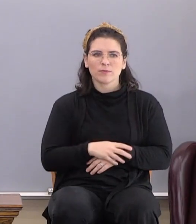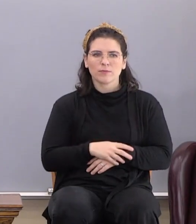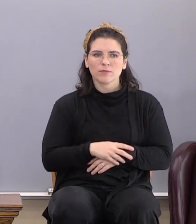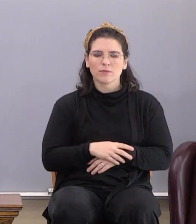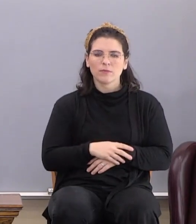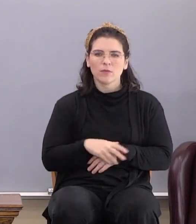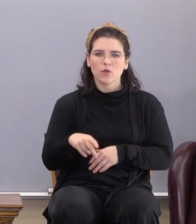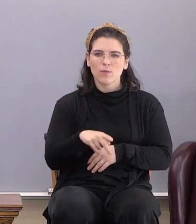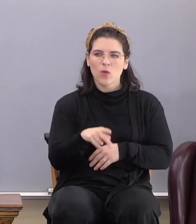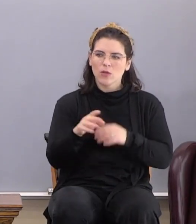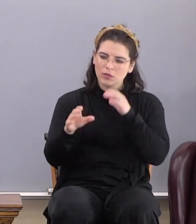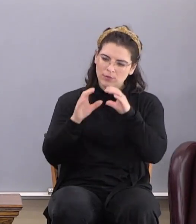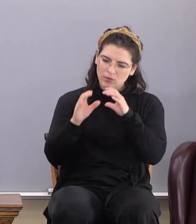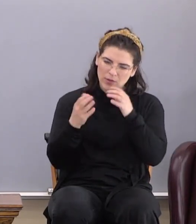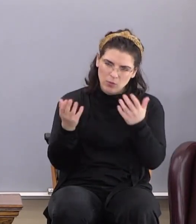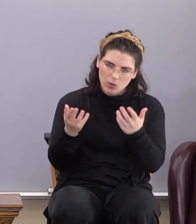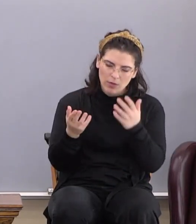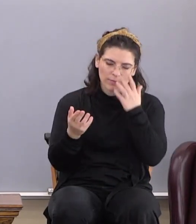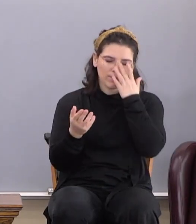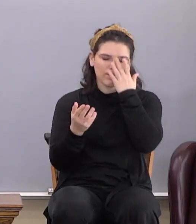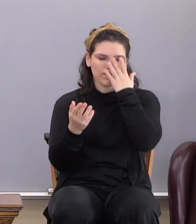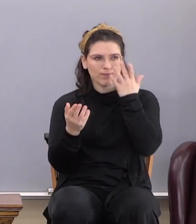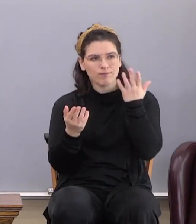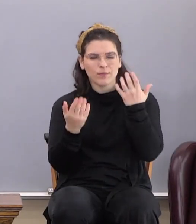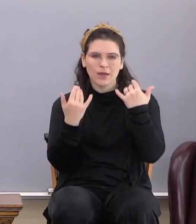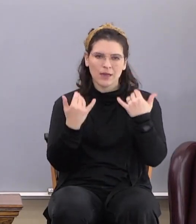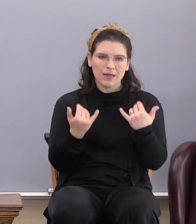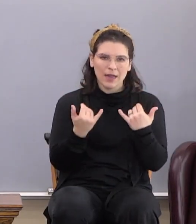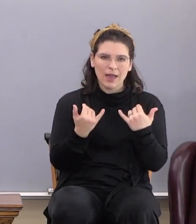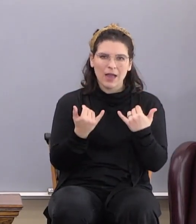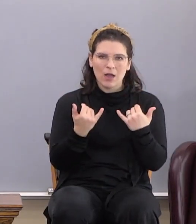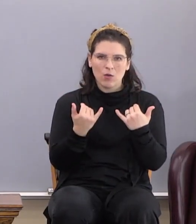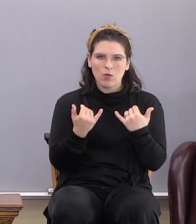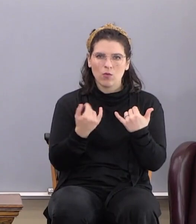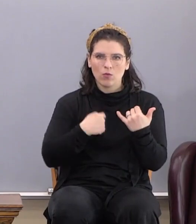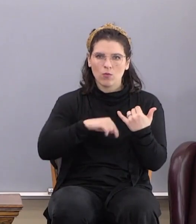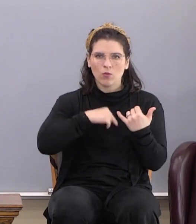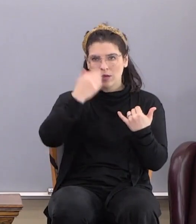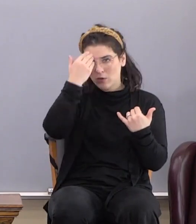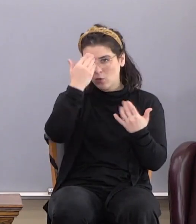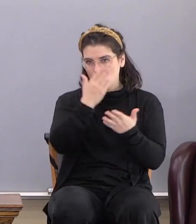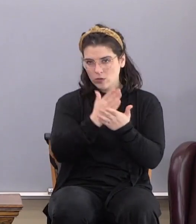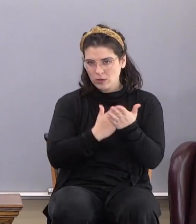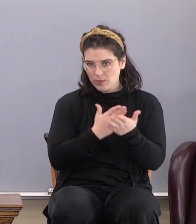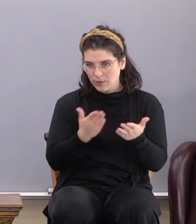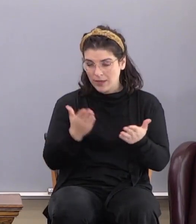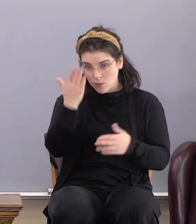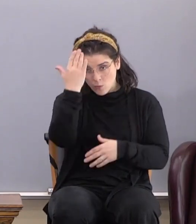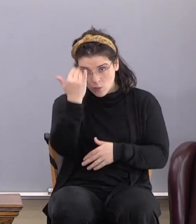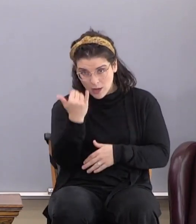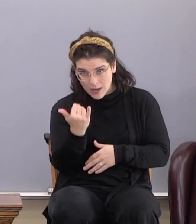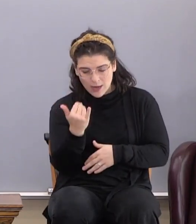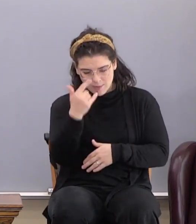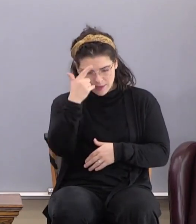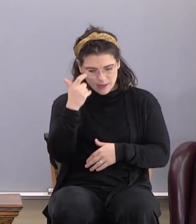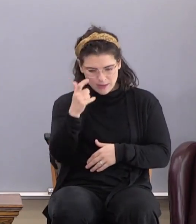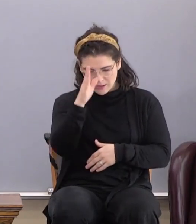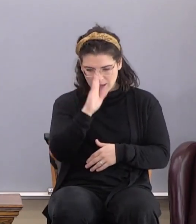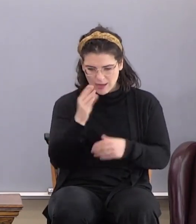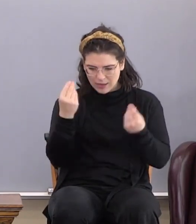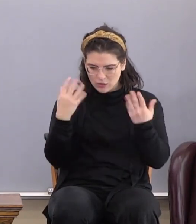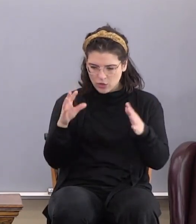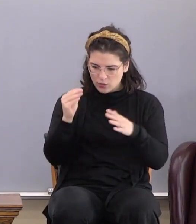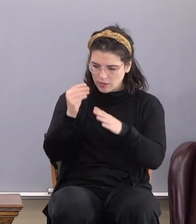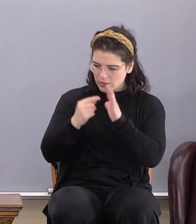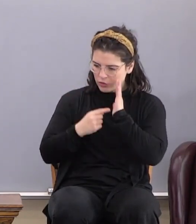Paul is communicating is, hey, listen, now we know some things. Why? Because God has revealed